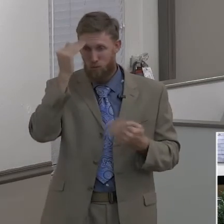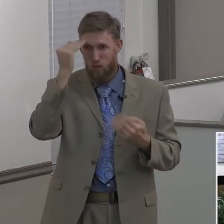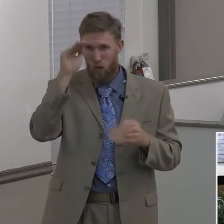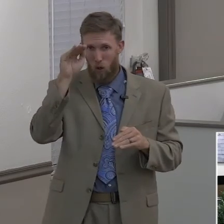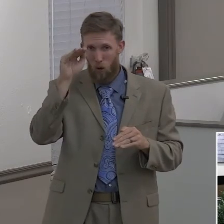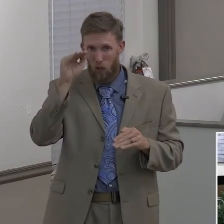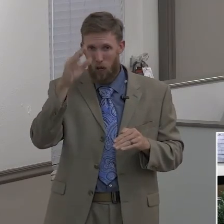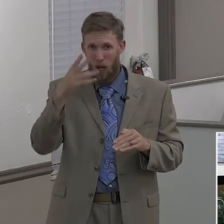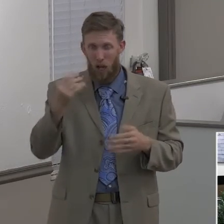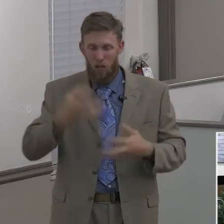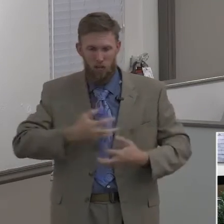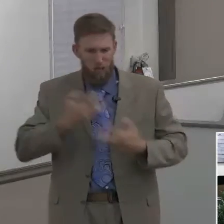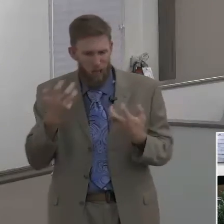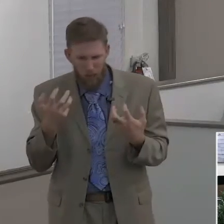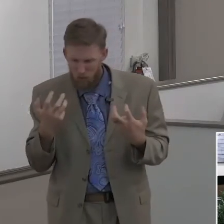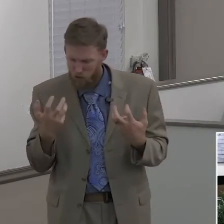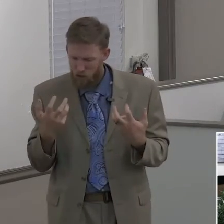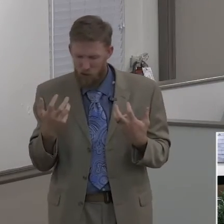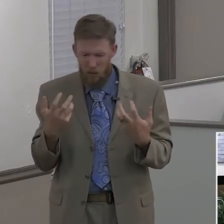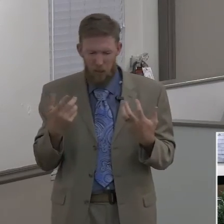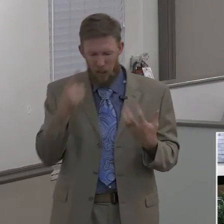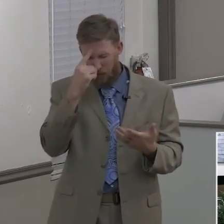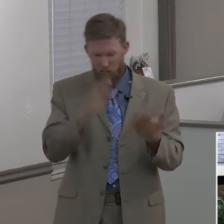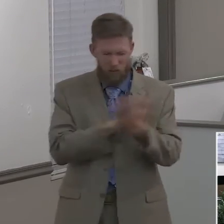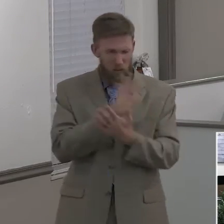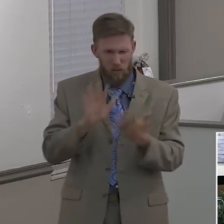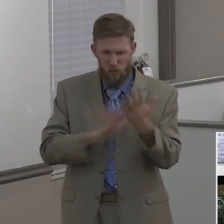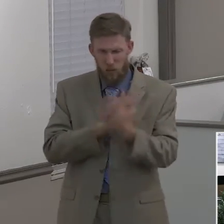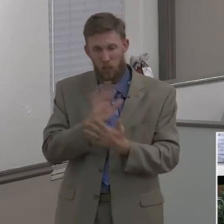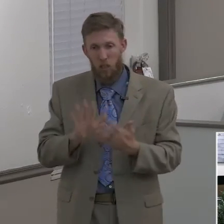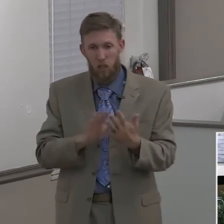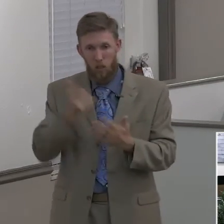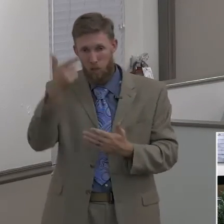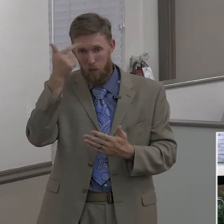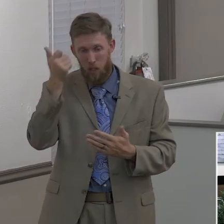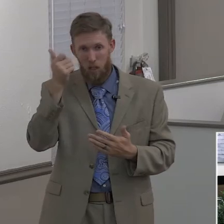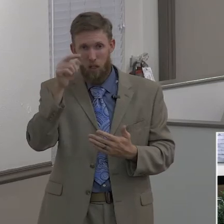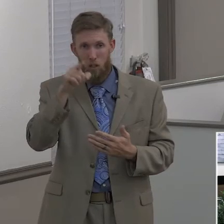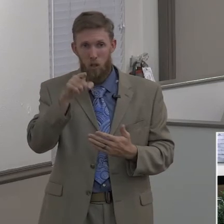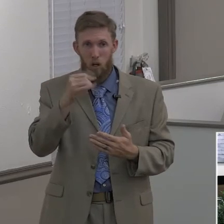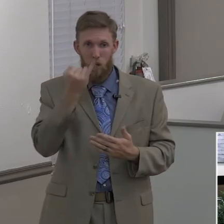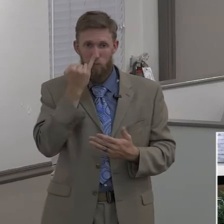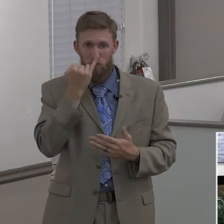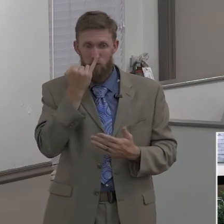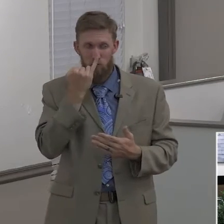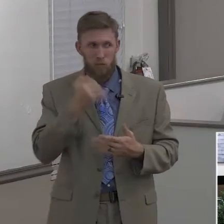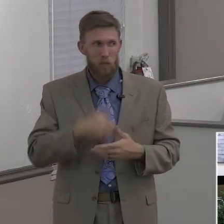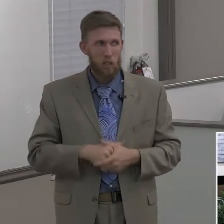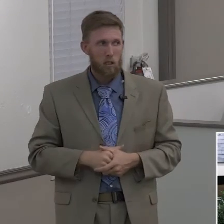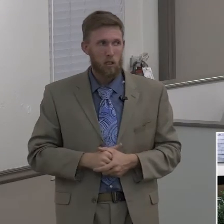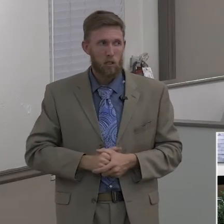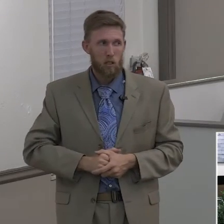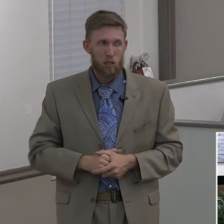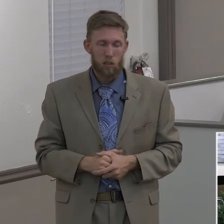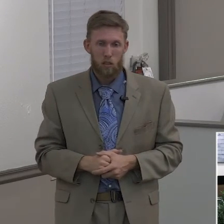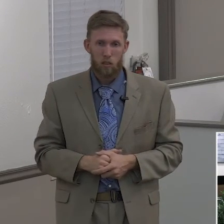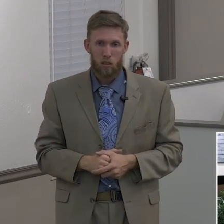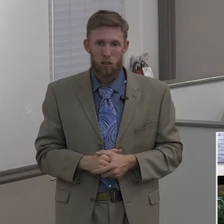And you don't know, and you're angry at everything around you because of your spiritual and emotional